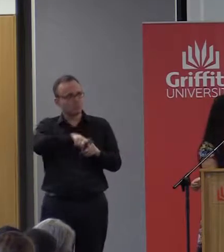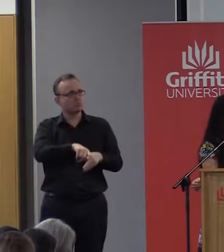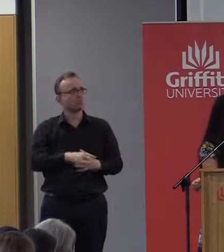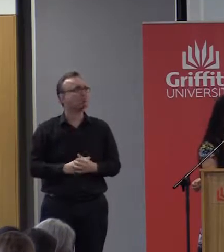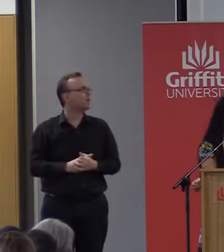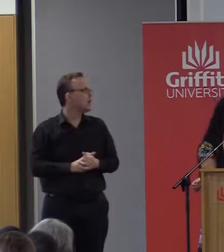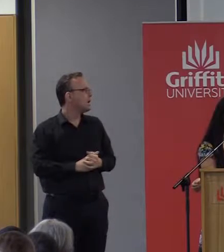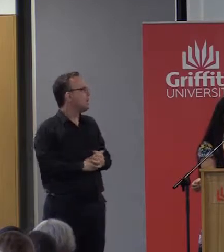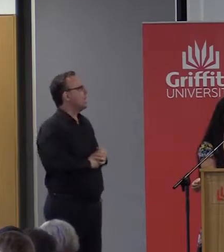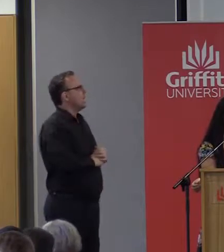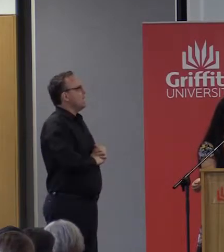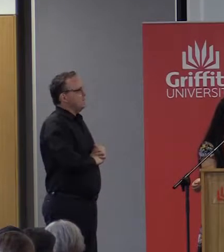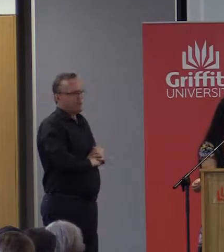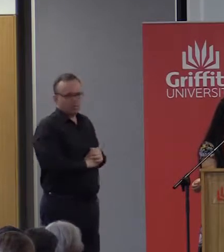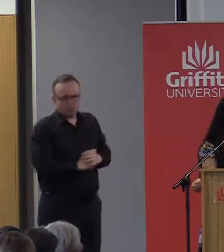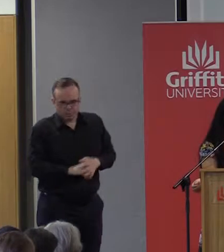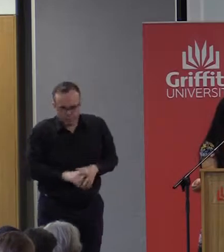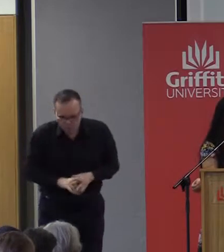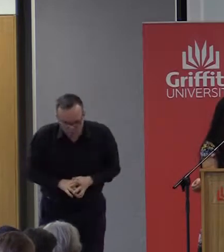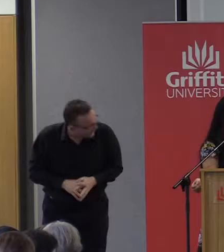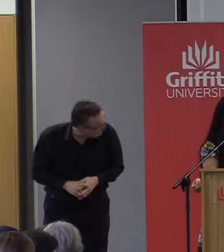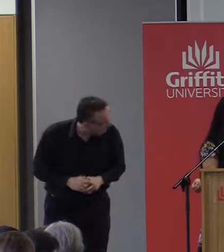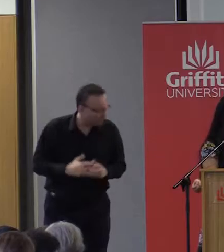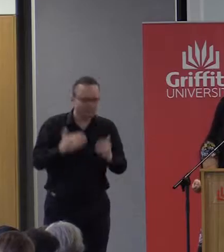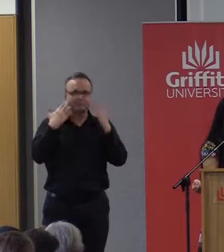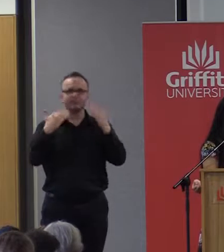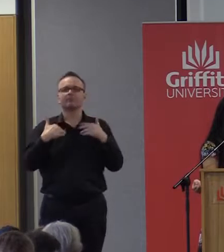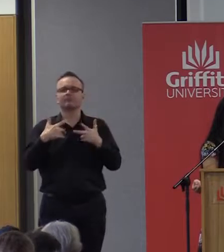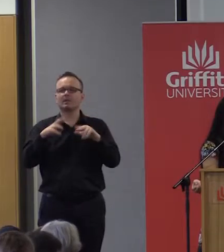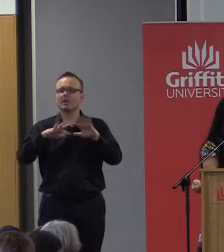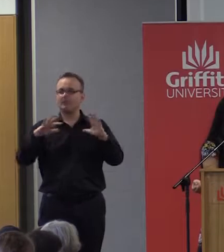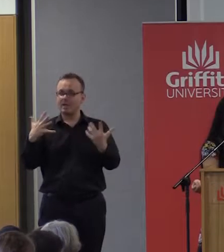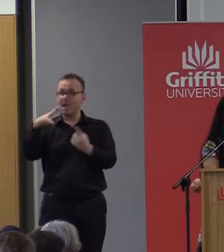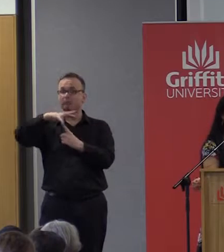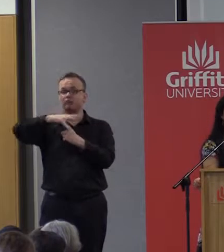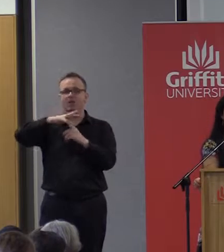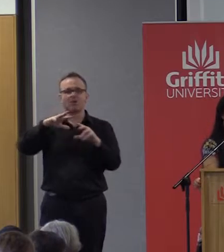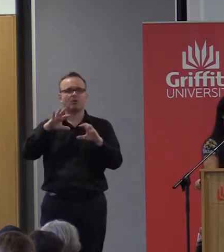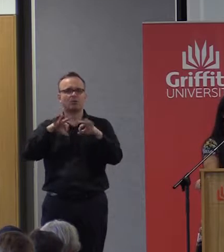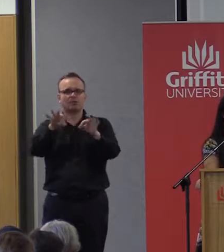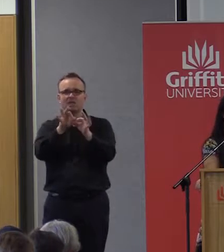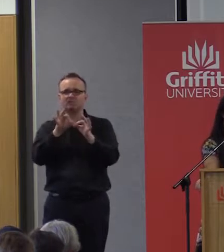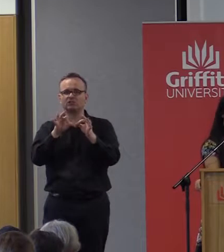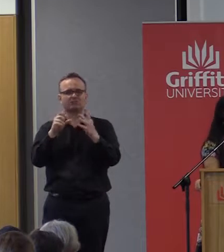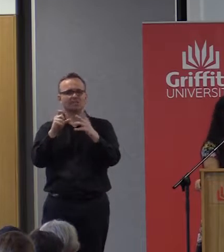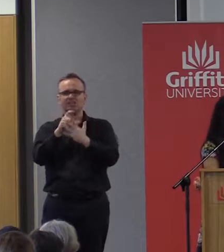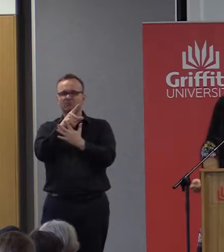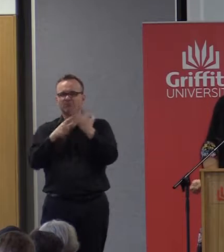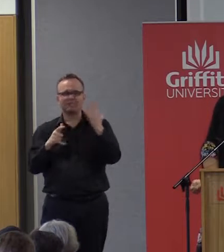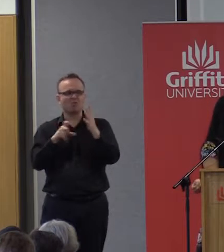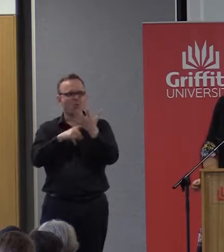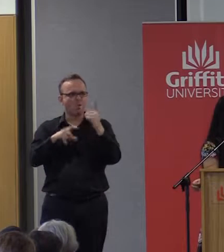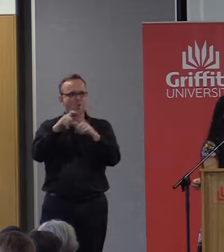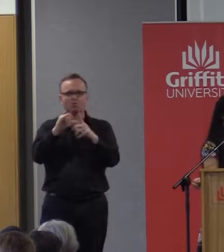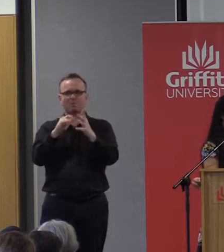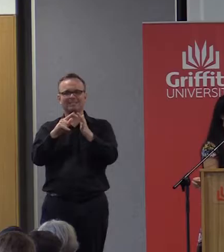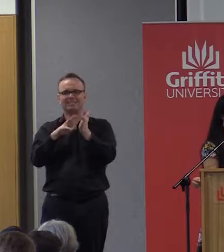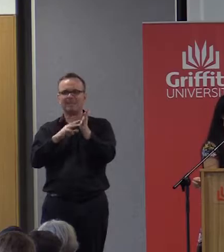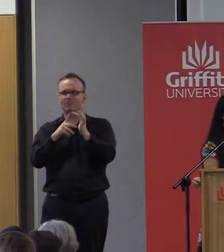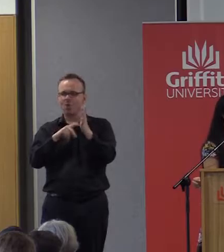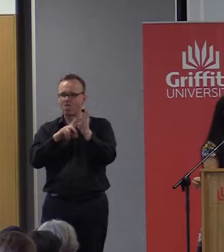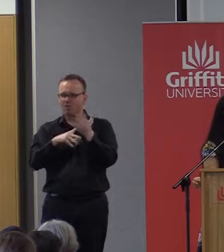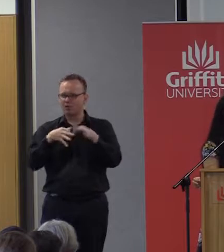you. I'm not sure if there are any of the umbrella organisations, the National Disability or Cold or Settlement organisations represented here today,